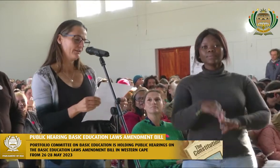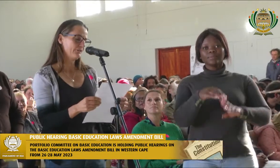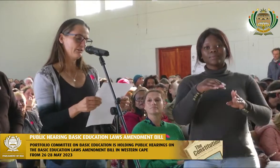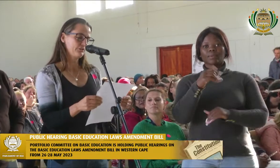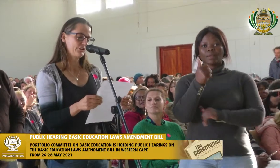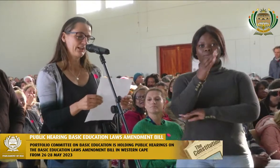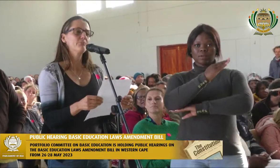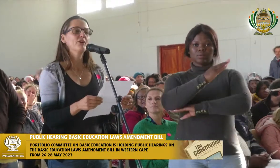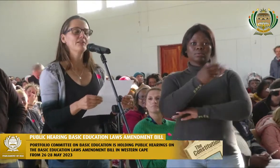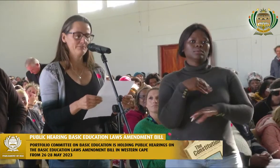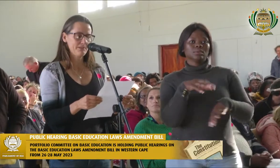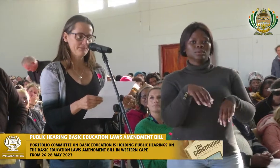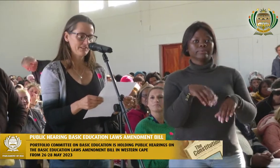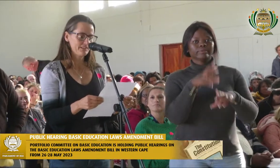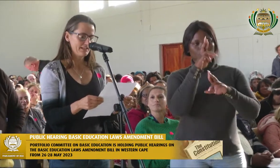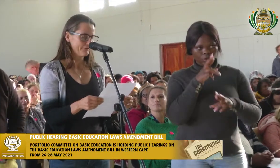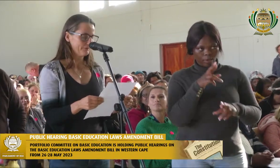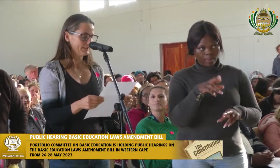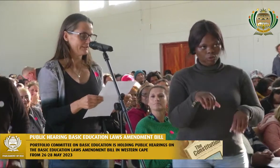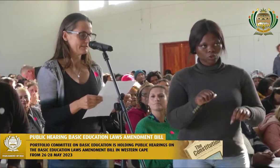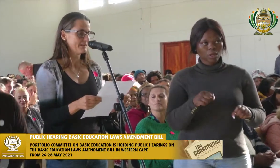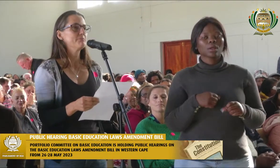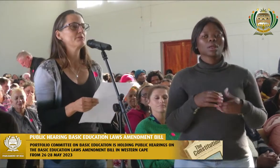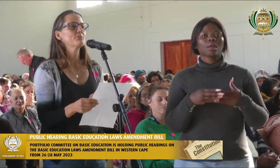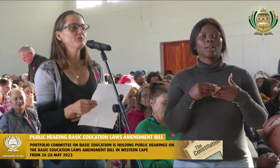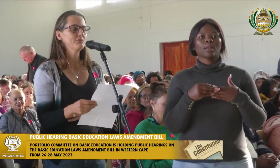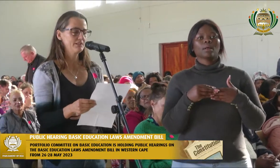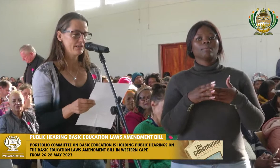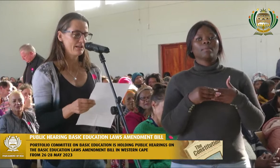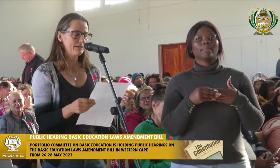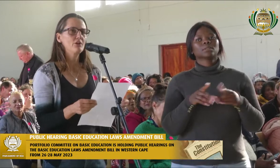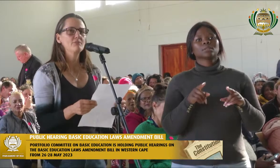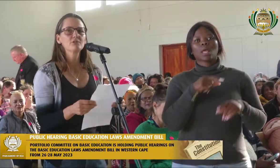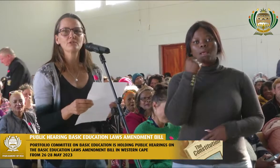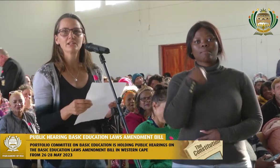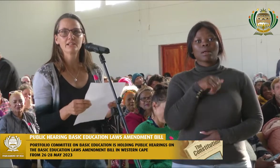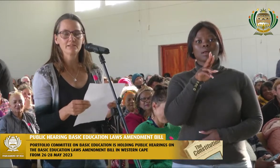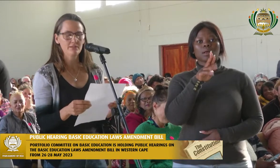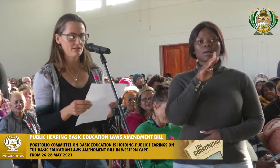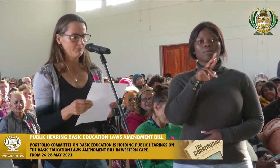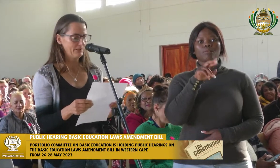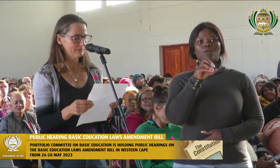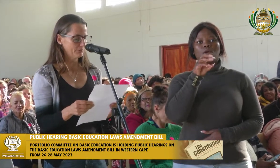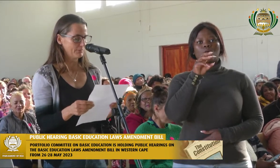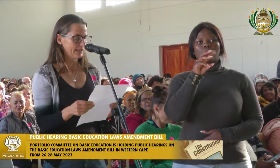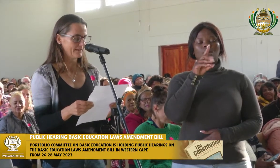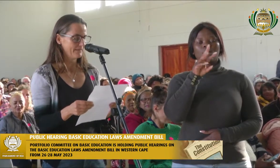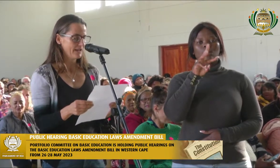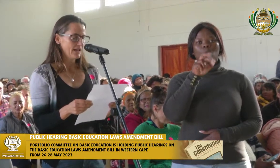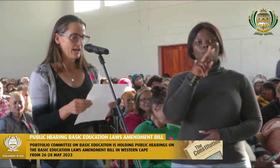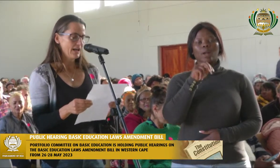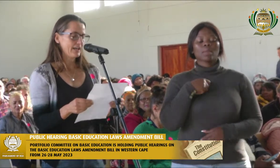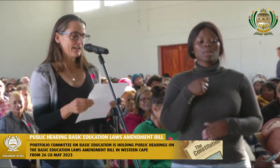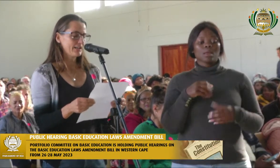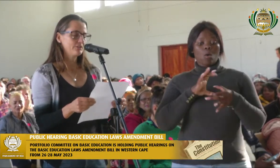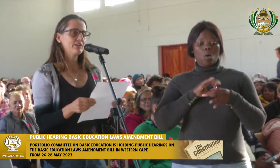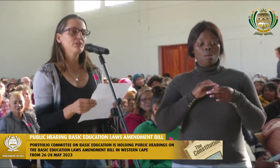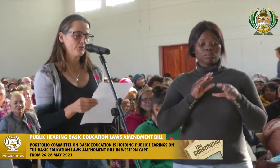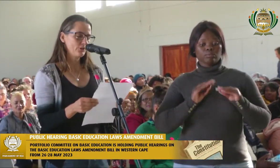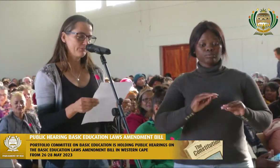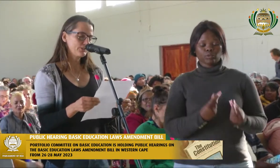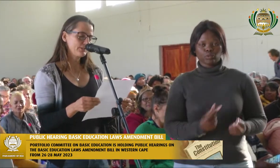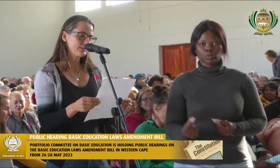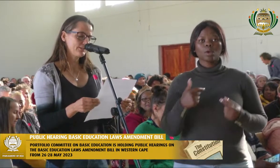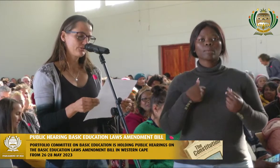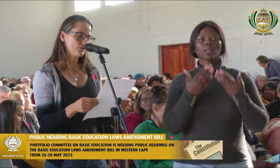Afternoon, Honorable Chair, Parliament members and South Africans. My name is Bronwyn and I'm a homeschooler in Plettenberg Bay. I'd like to